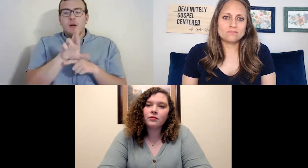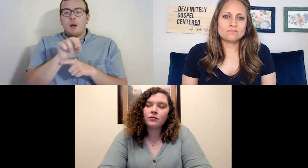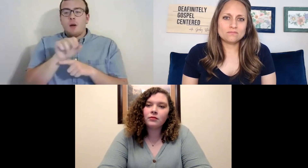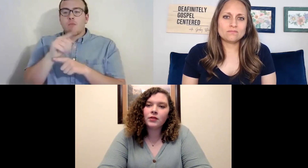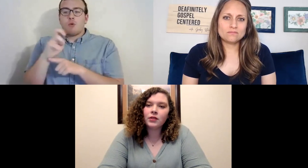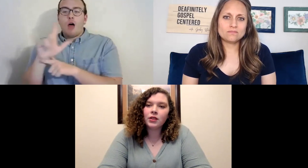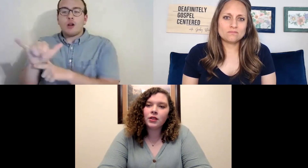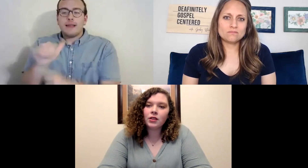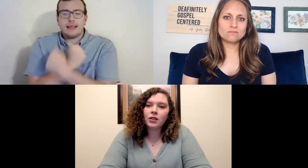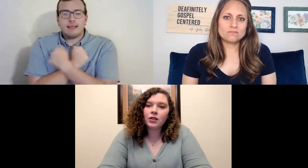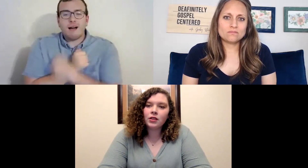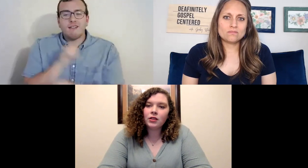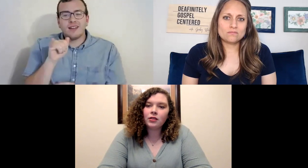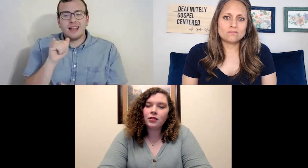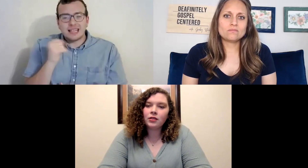mind.